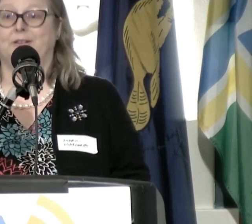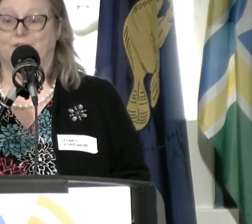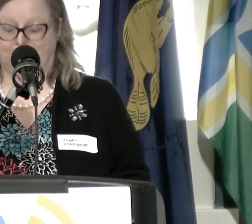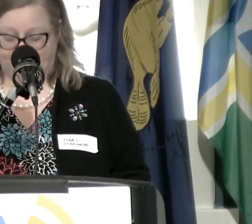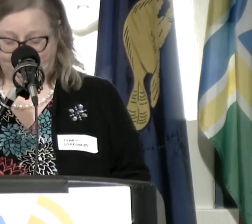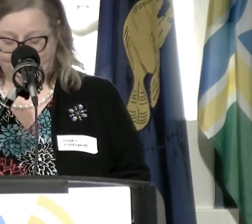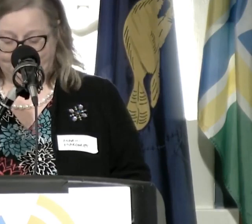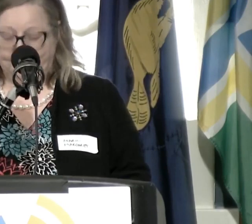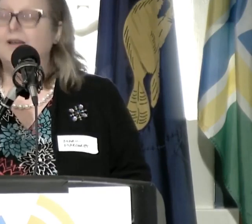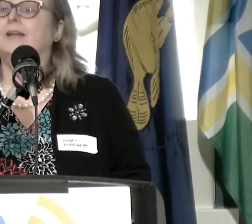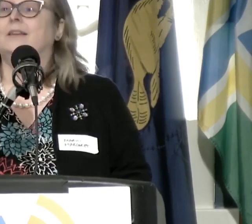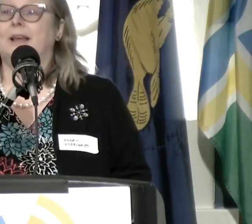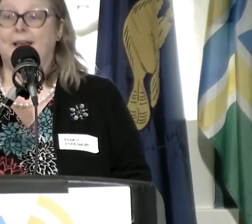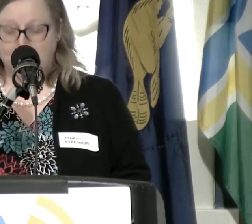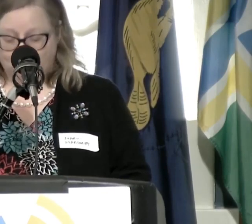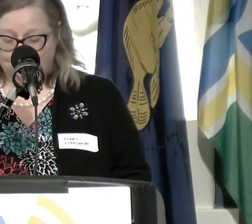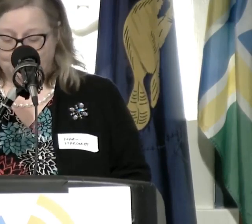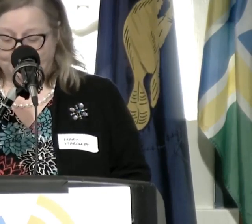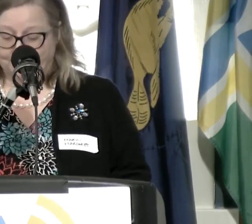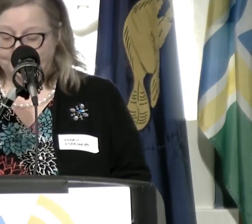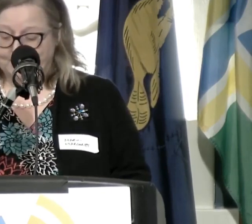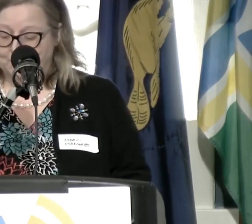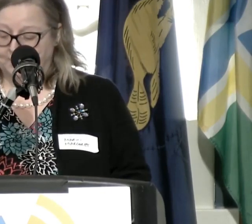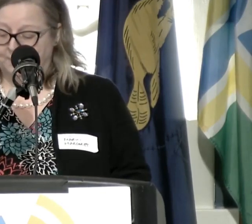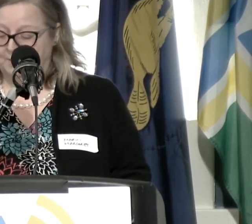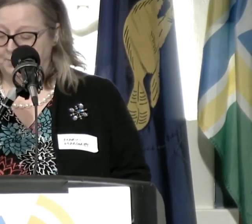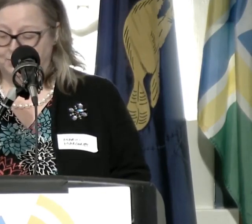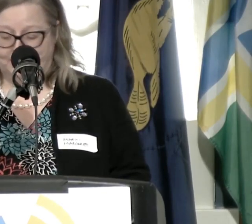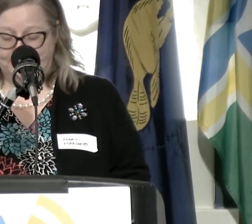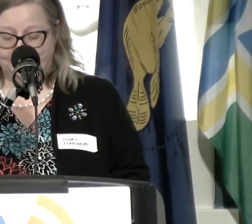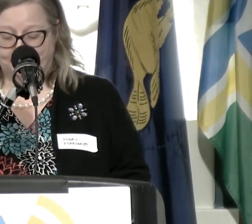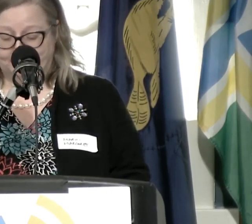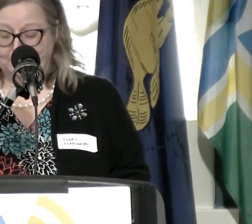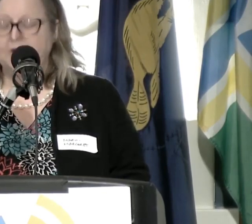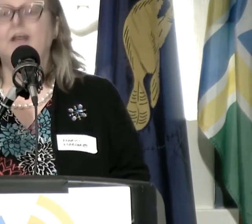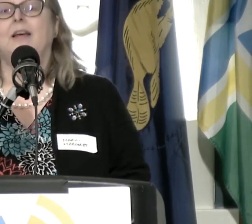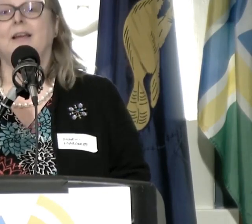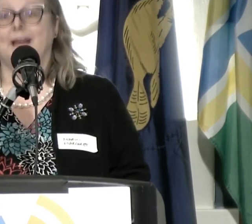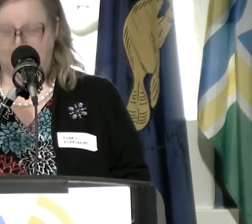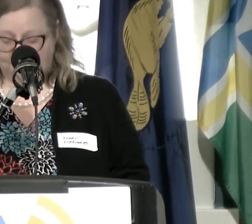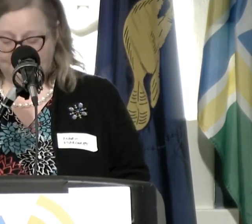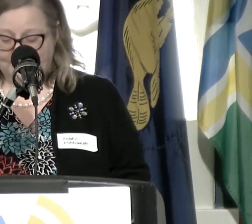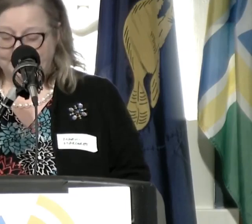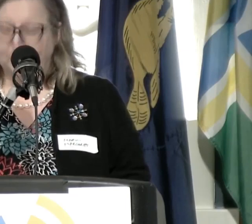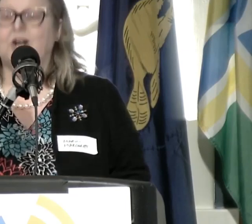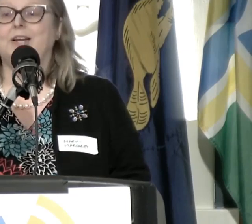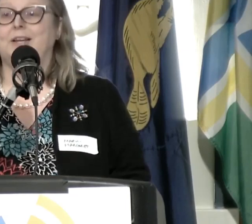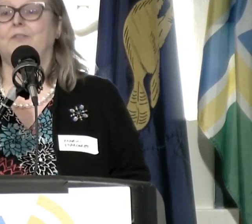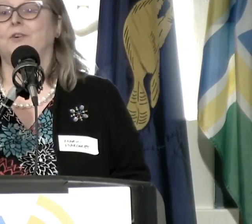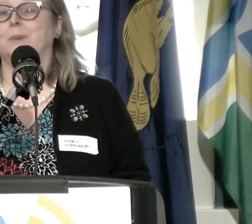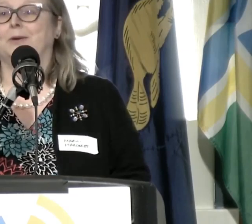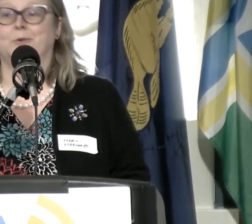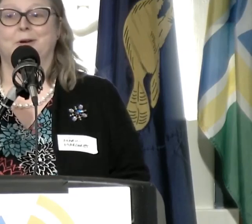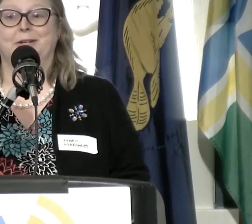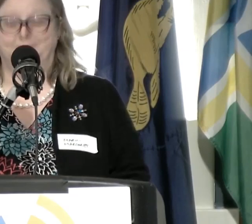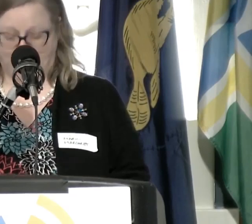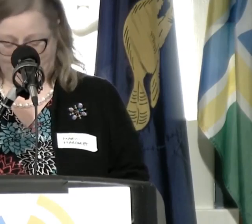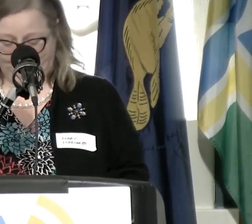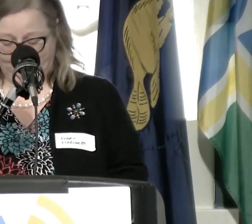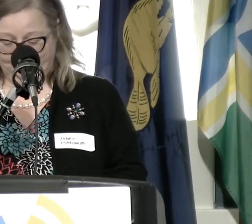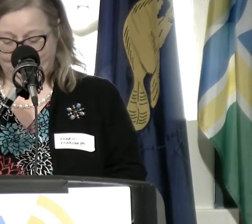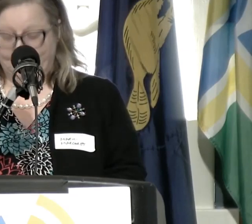biggest challenges. Today, we're a diverse network of people who are eager to learn, connect, and share ideas for a better